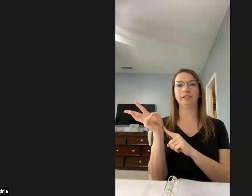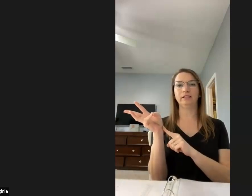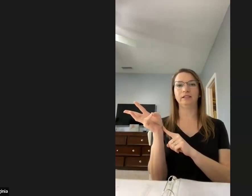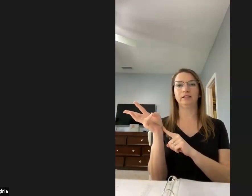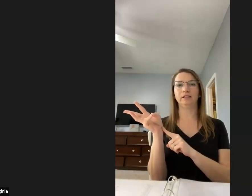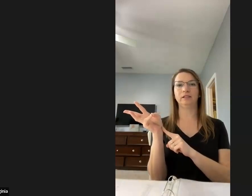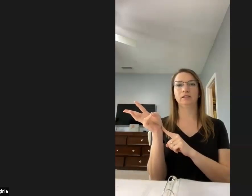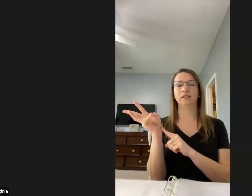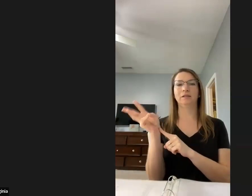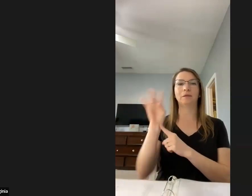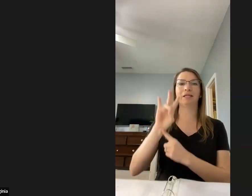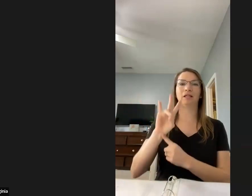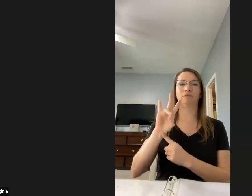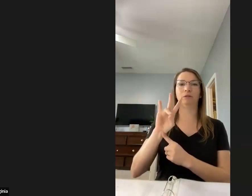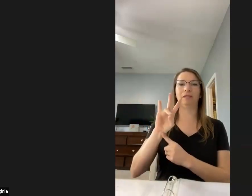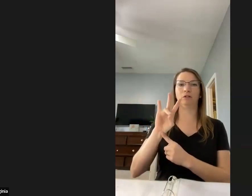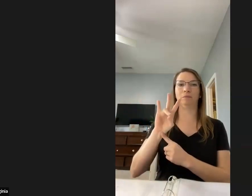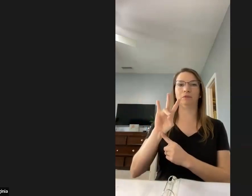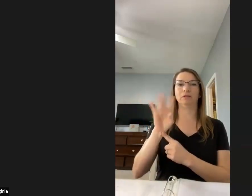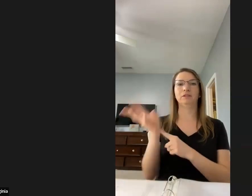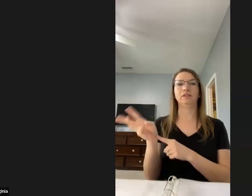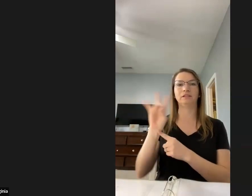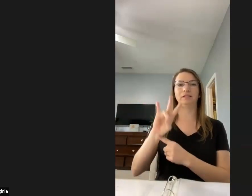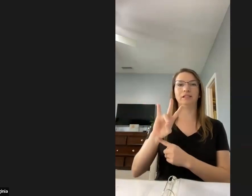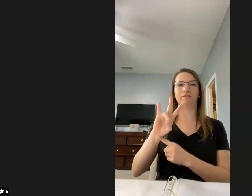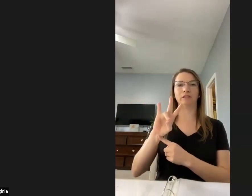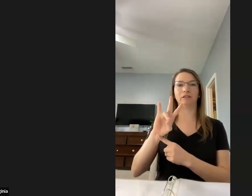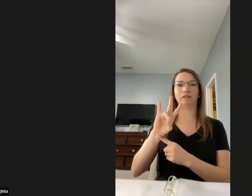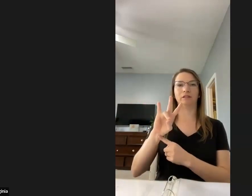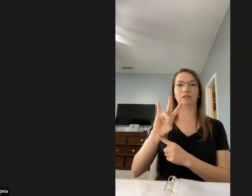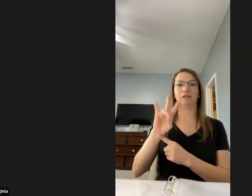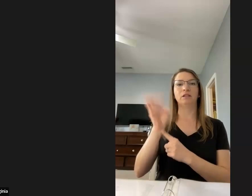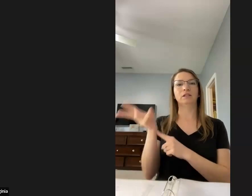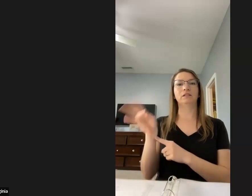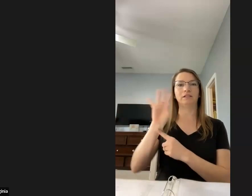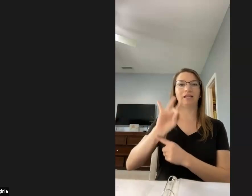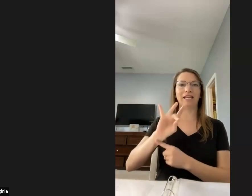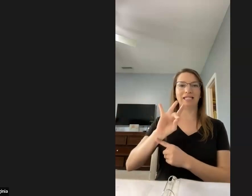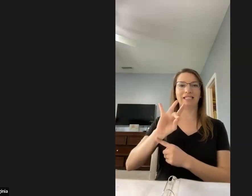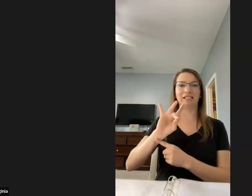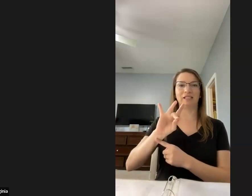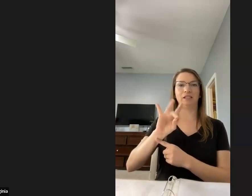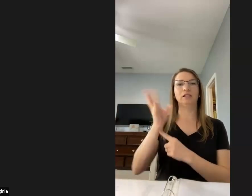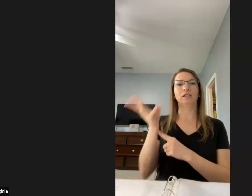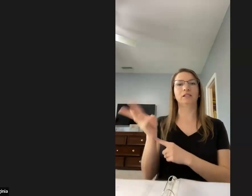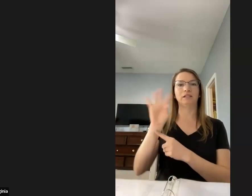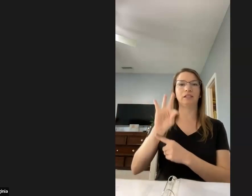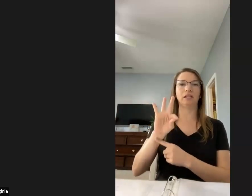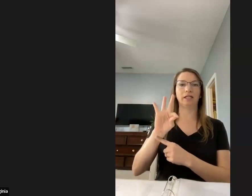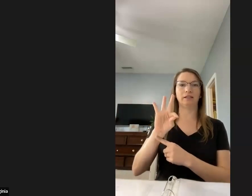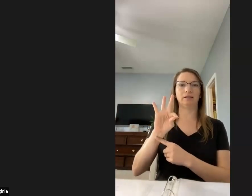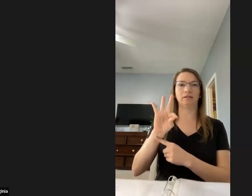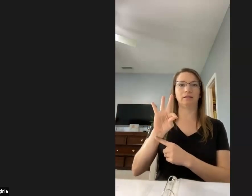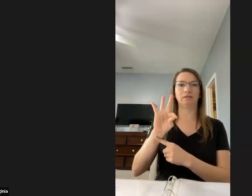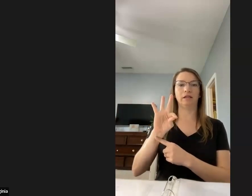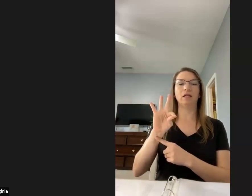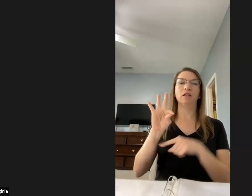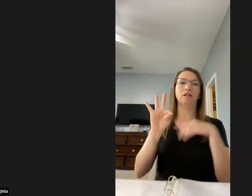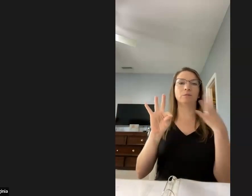6, and I'm coming in for the bigger number, 67, 68, 69. Okay, now the